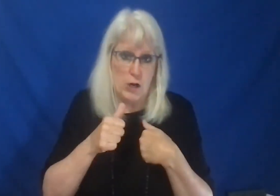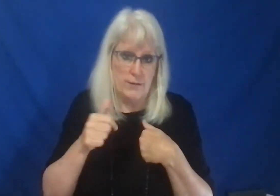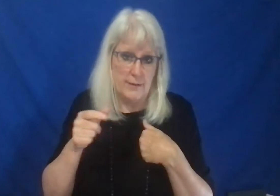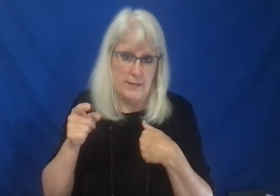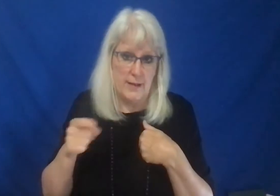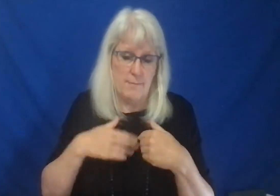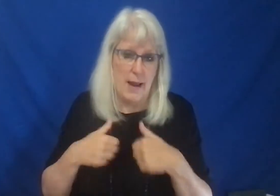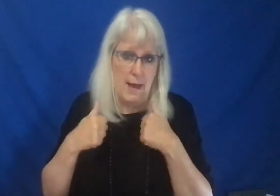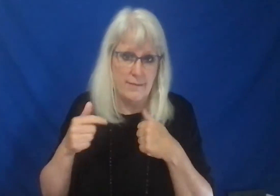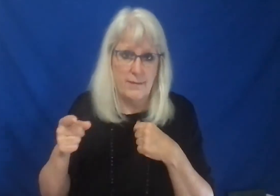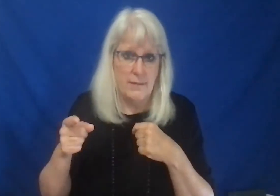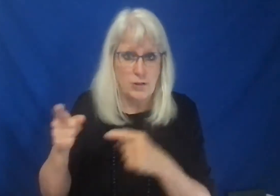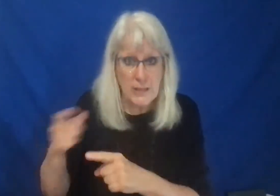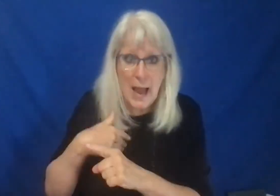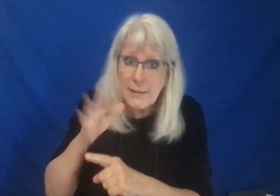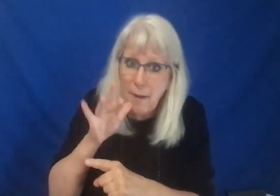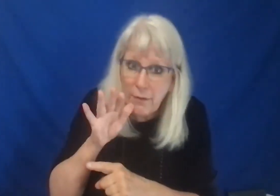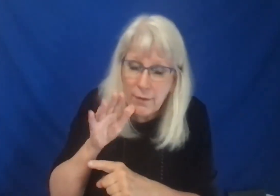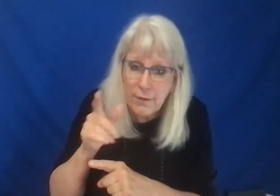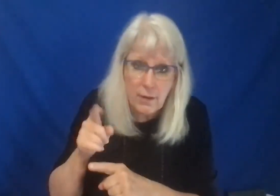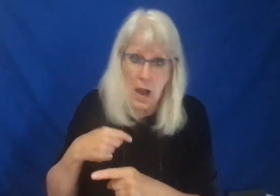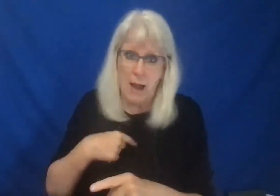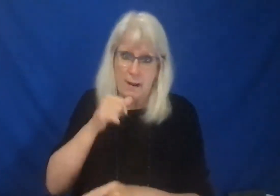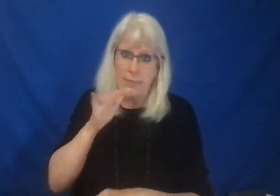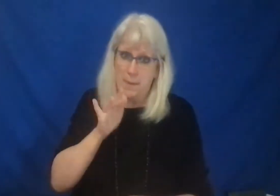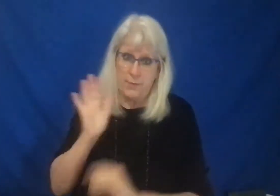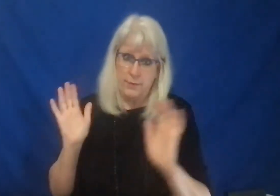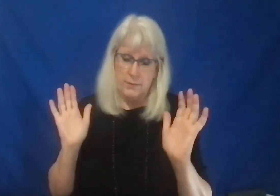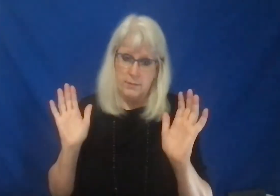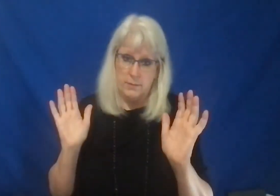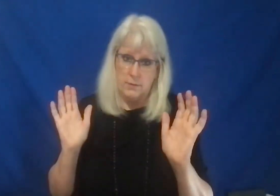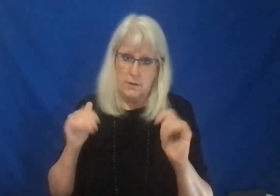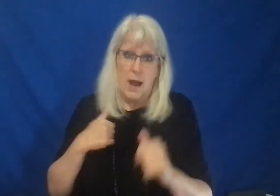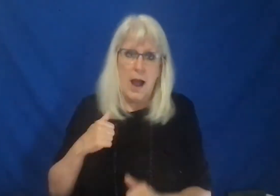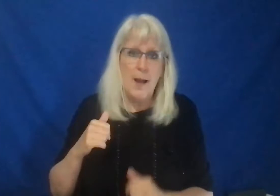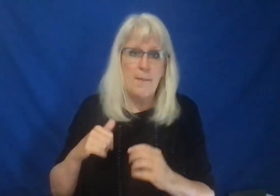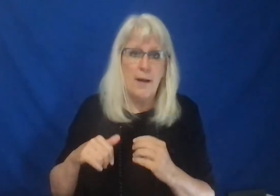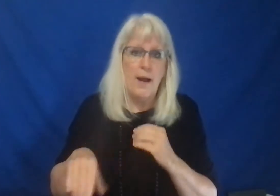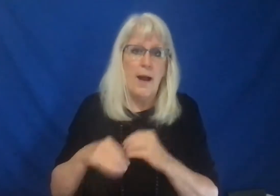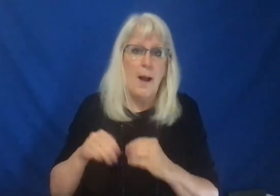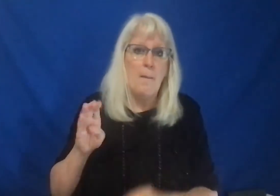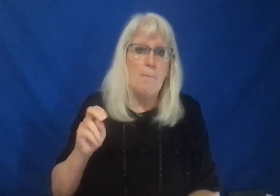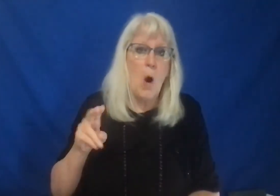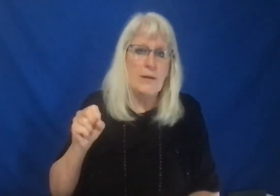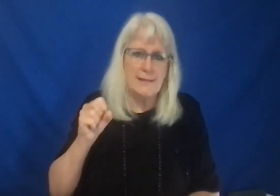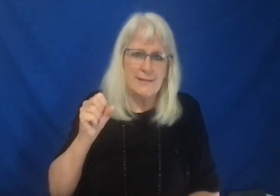she has a mother, and I am not it. I'm a bonus parent. I'm someone who can love her